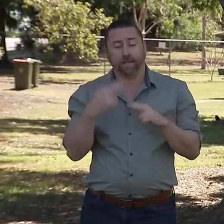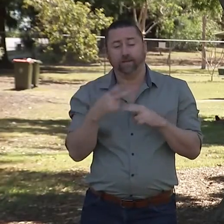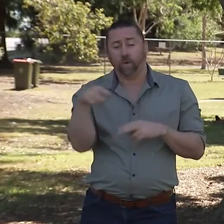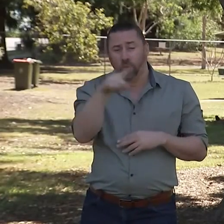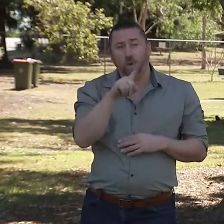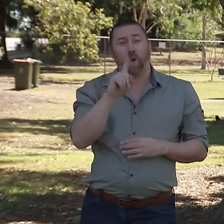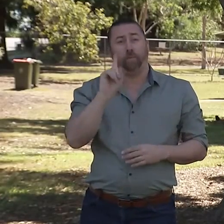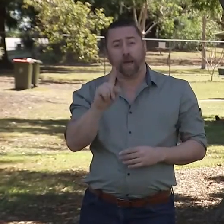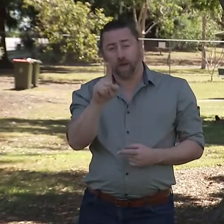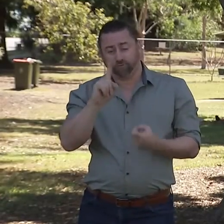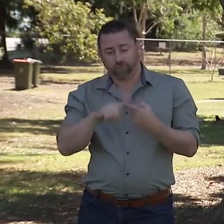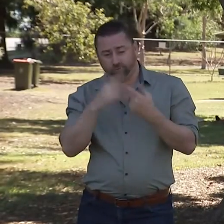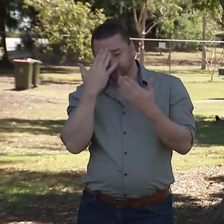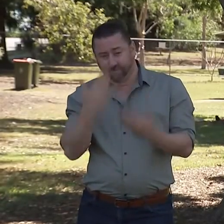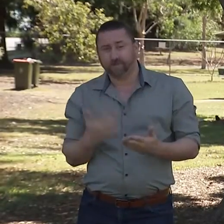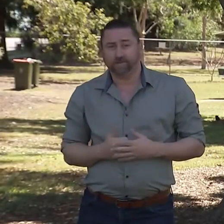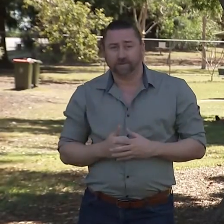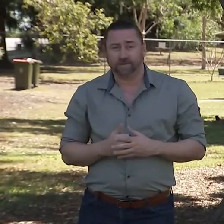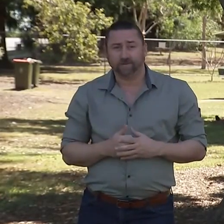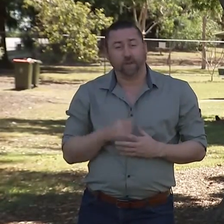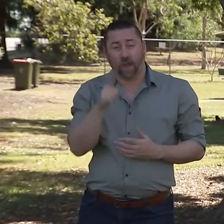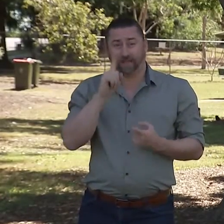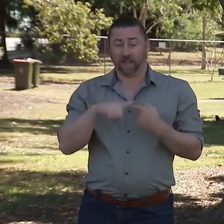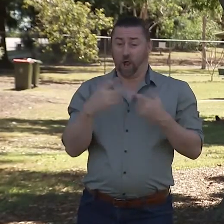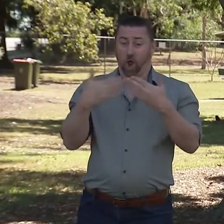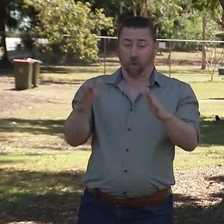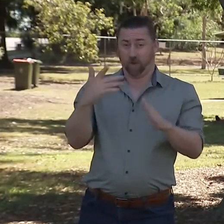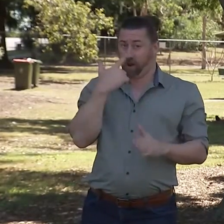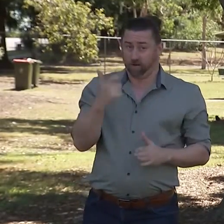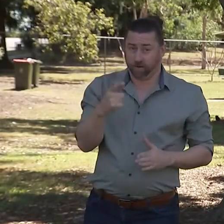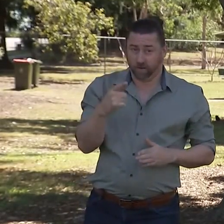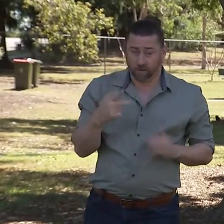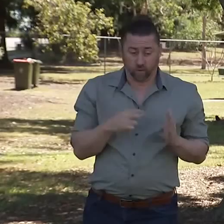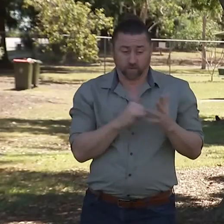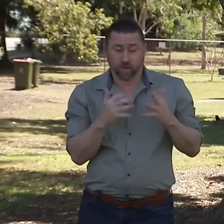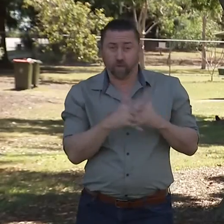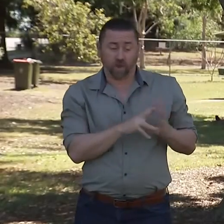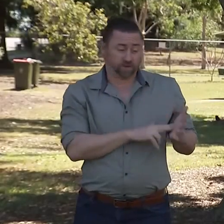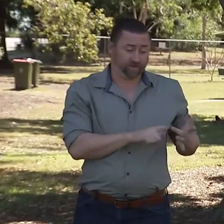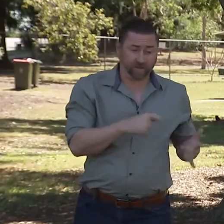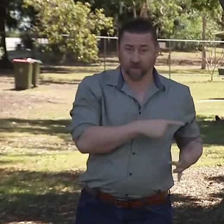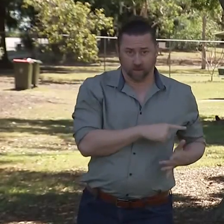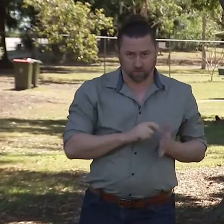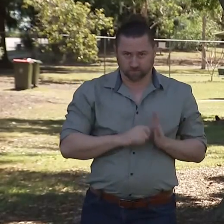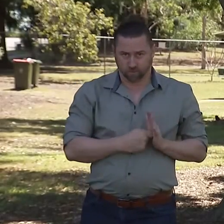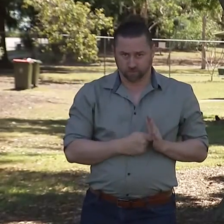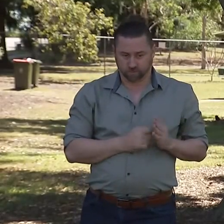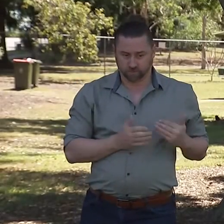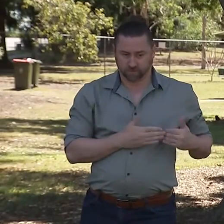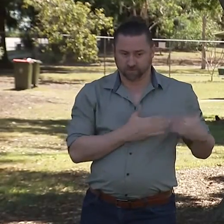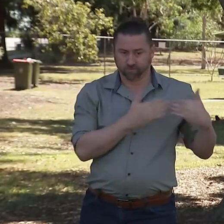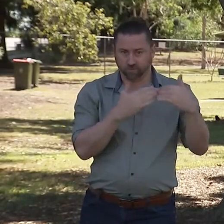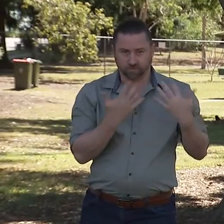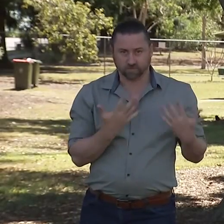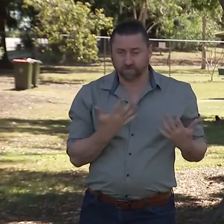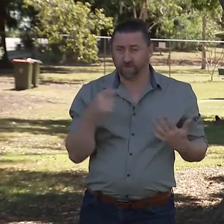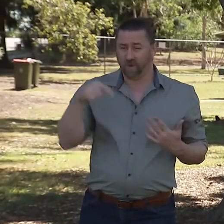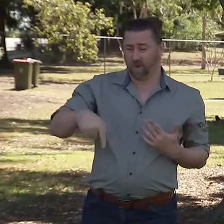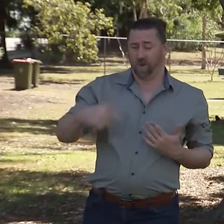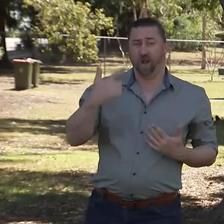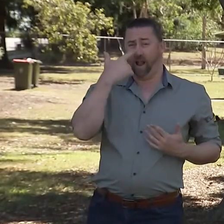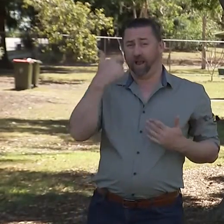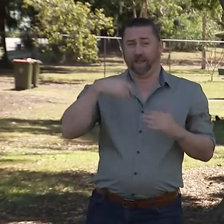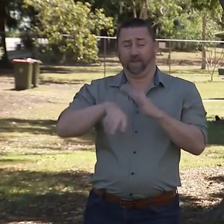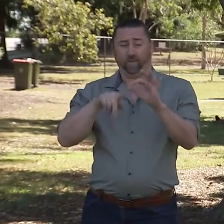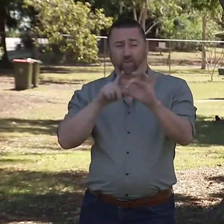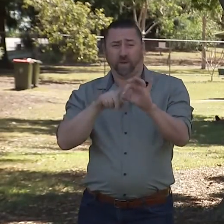but it's tougher if we were in a strict lockdown, and the fact that we don't have any seating or community cases